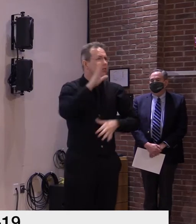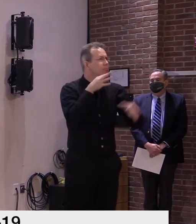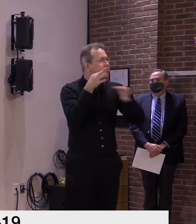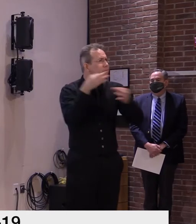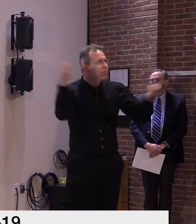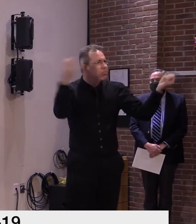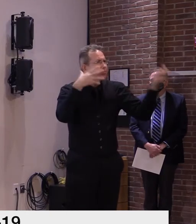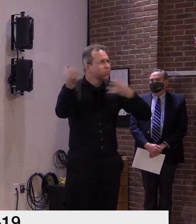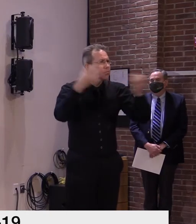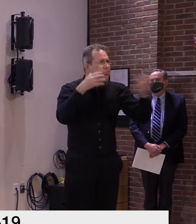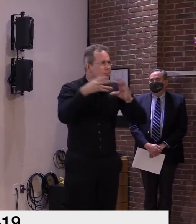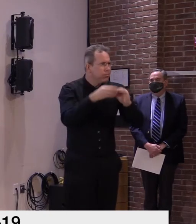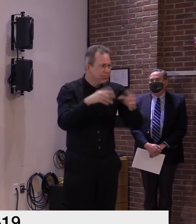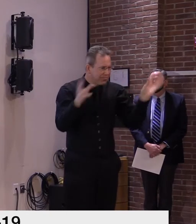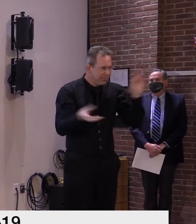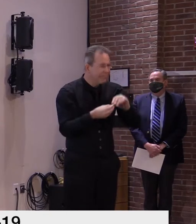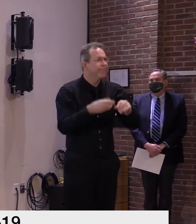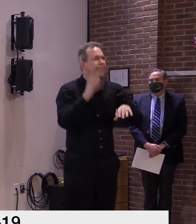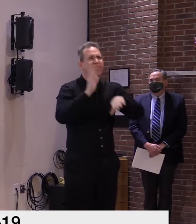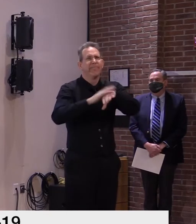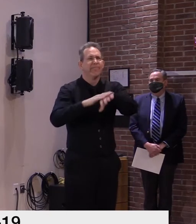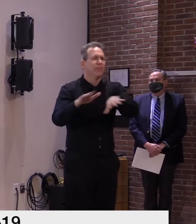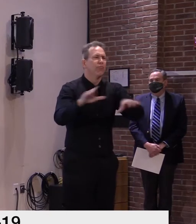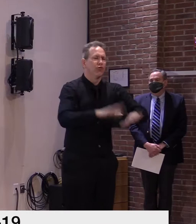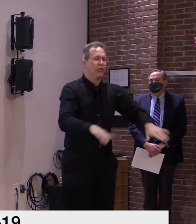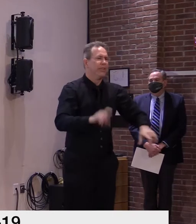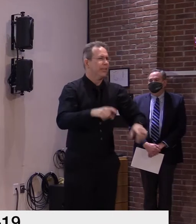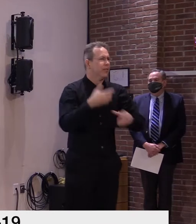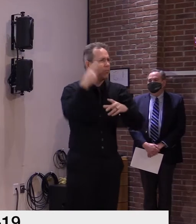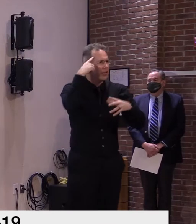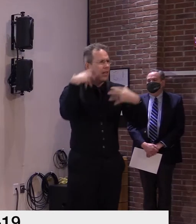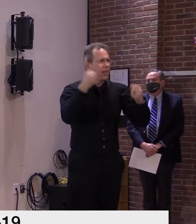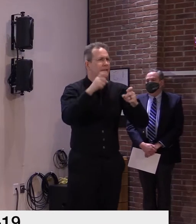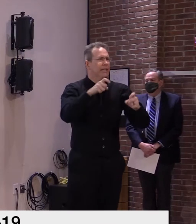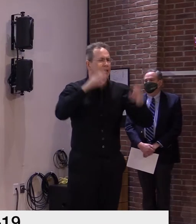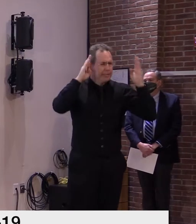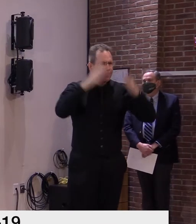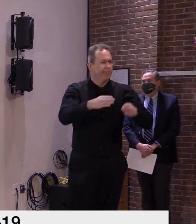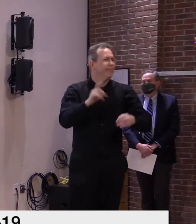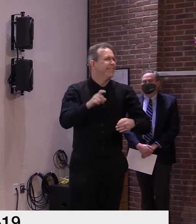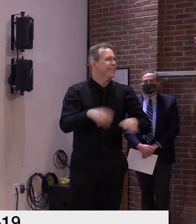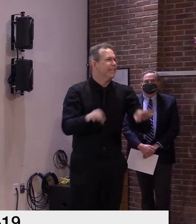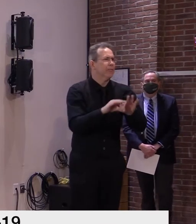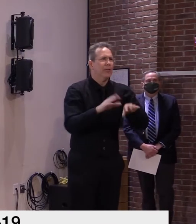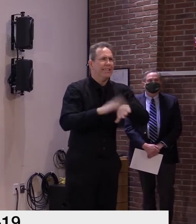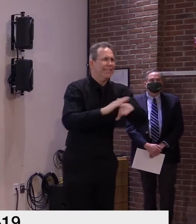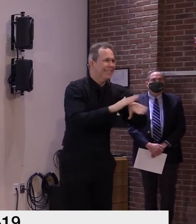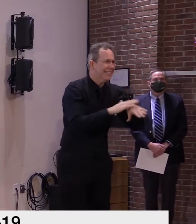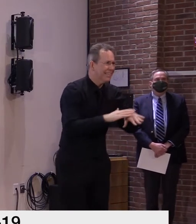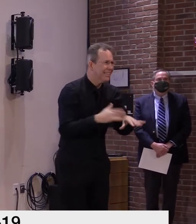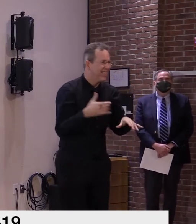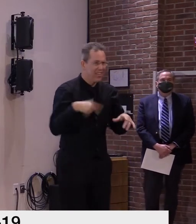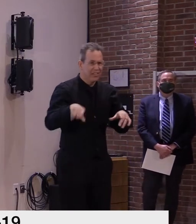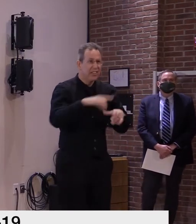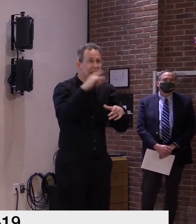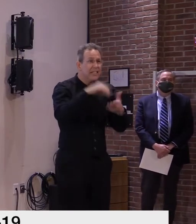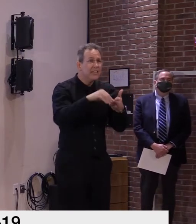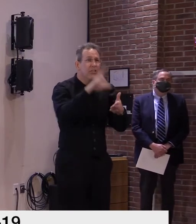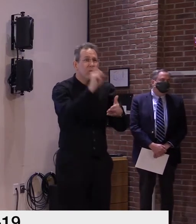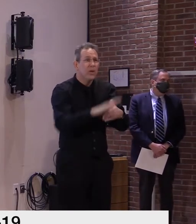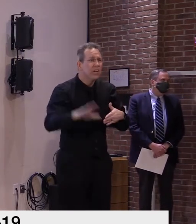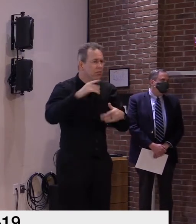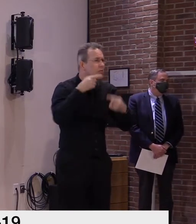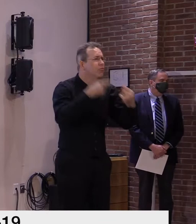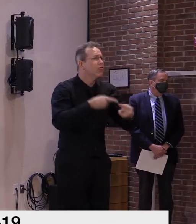A pediatric emergency physician noted, the adolescent-aged children are struggling. There are increased number of emergency department visits